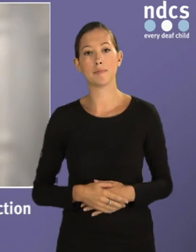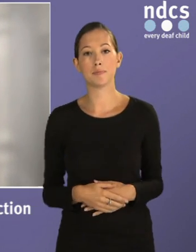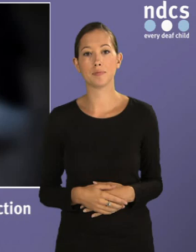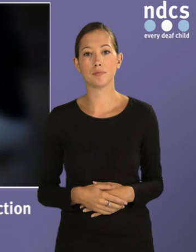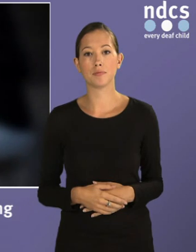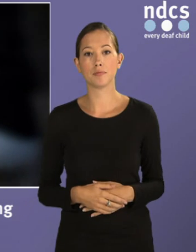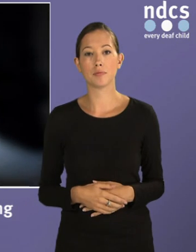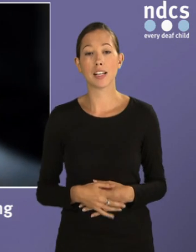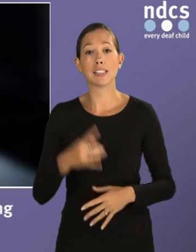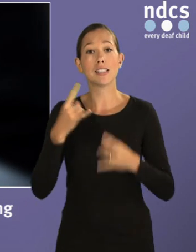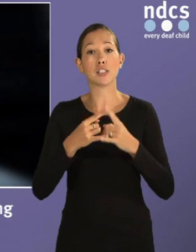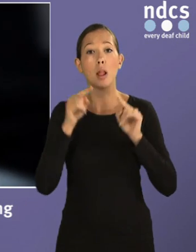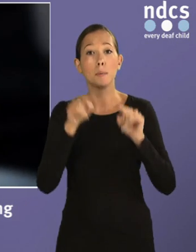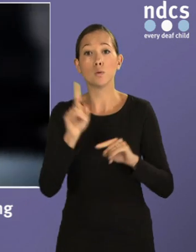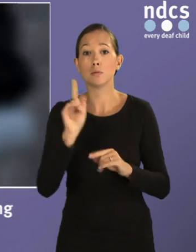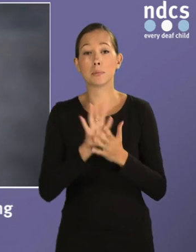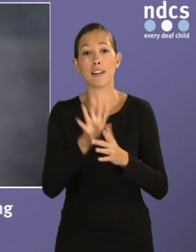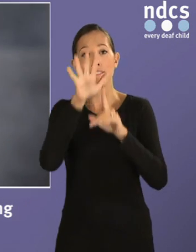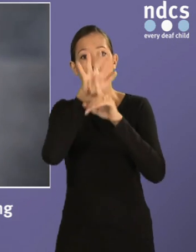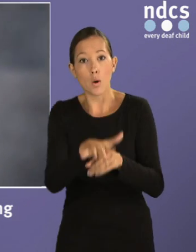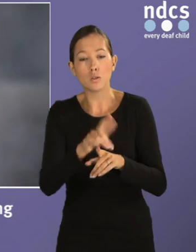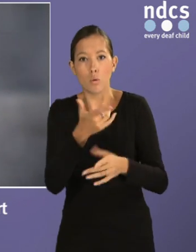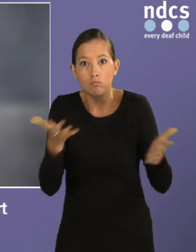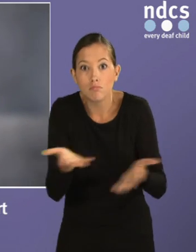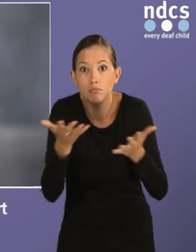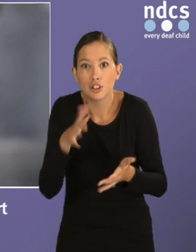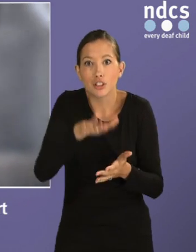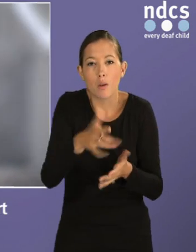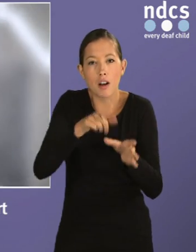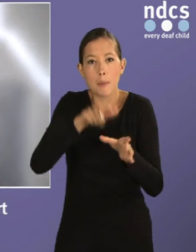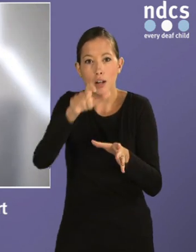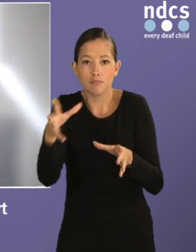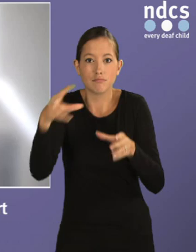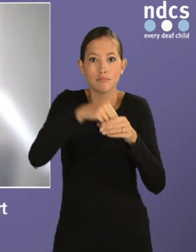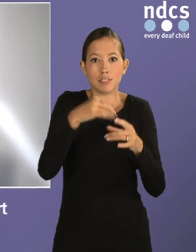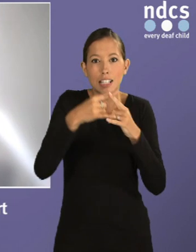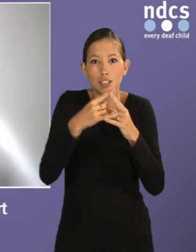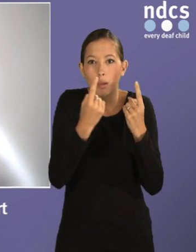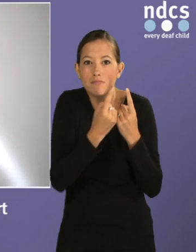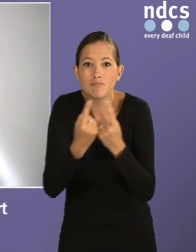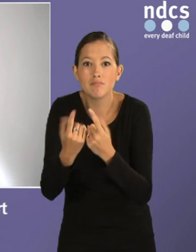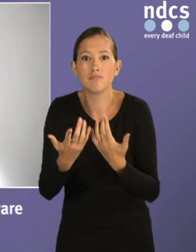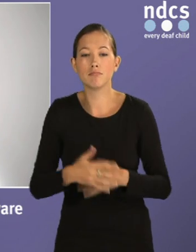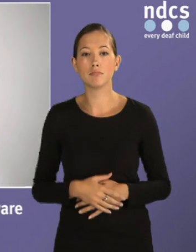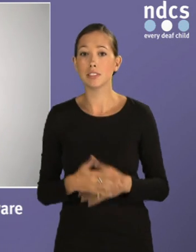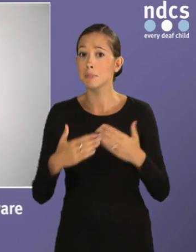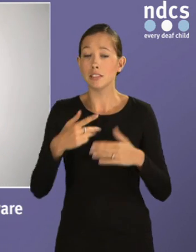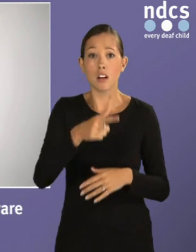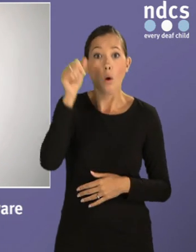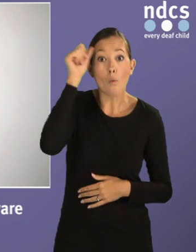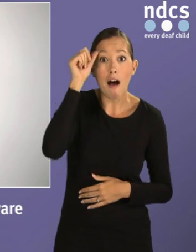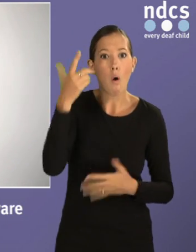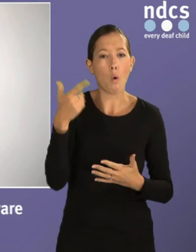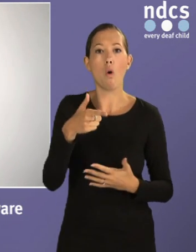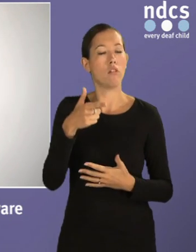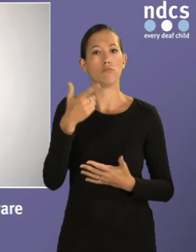immediately. Sexual abuse involves forcing or enticing a child or young person to take part in sexual activities whether or not the